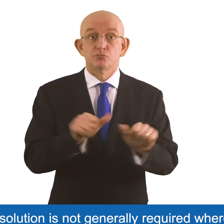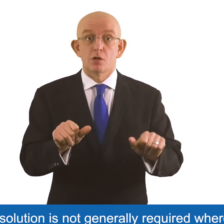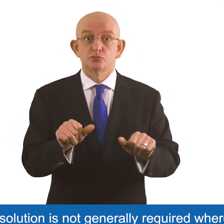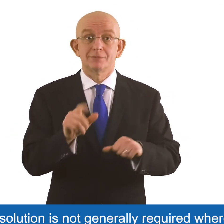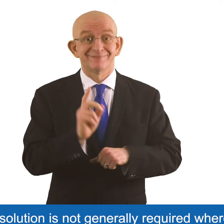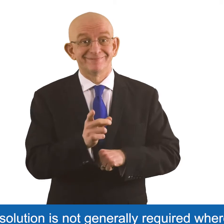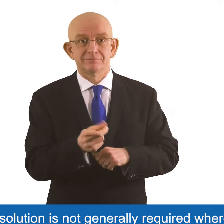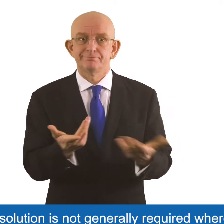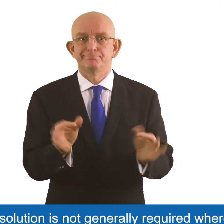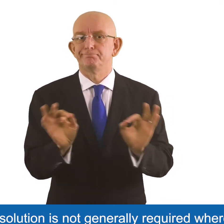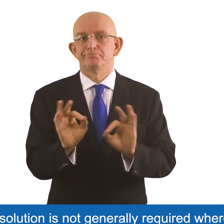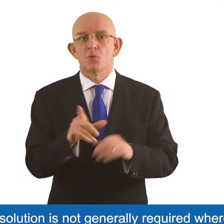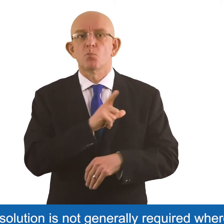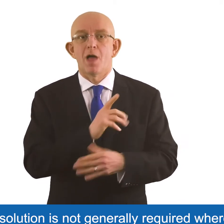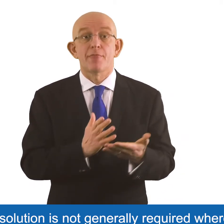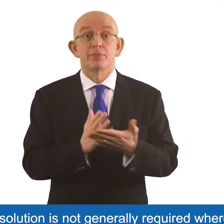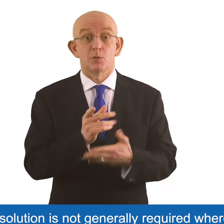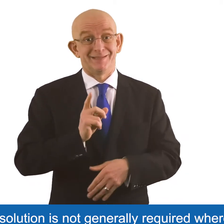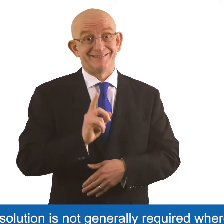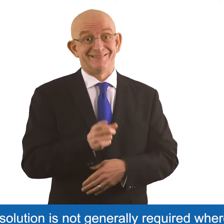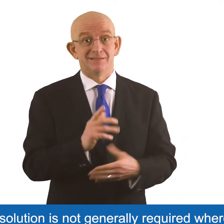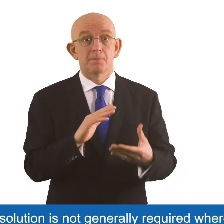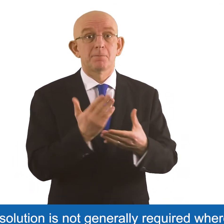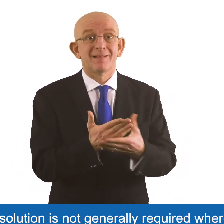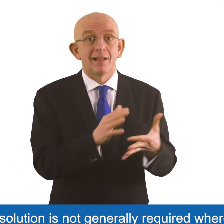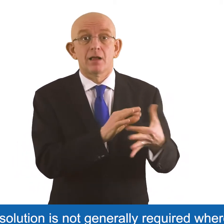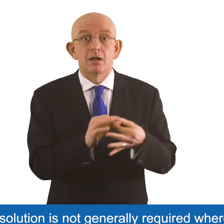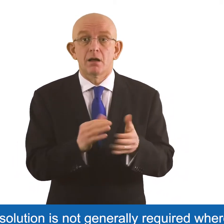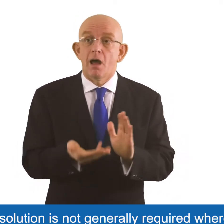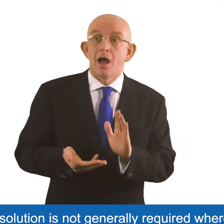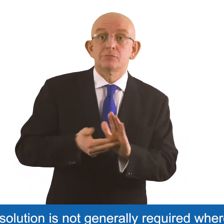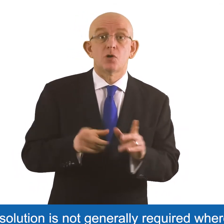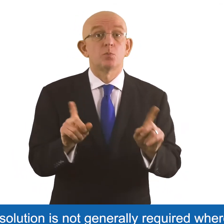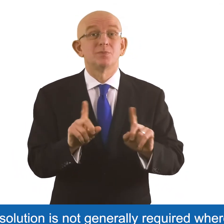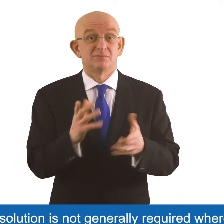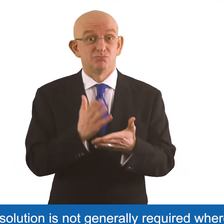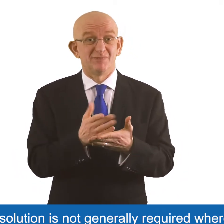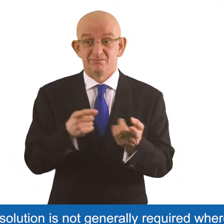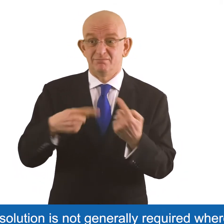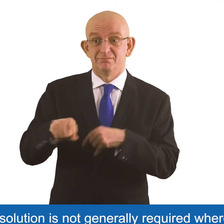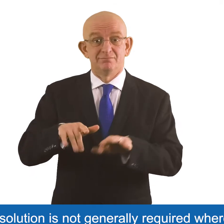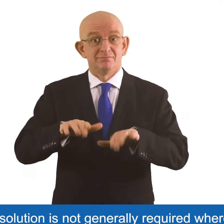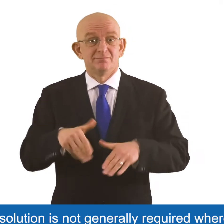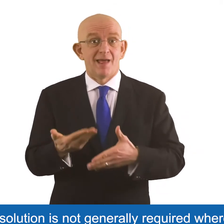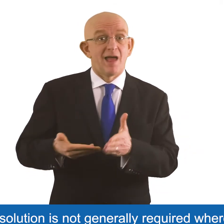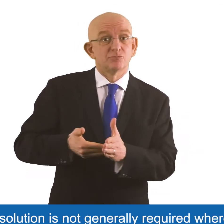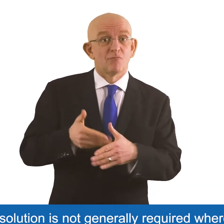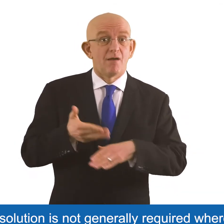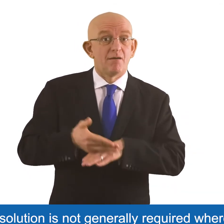A money resolution is not generally required where, as in this case, a bill will only give rise to minor administrative